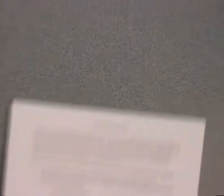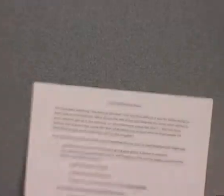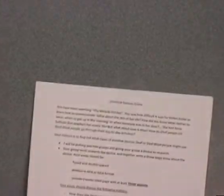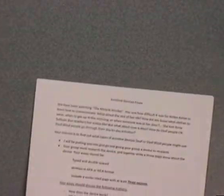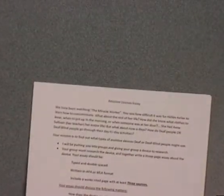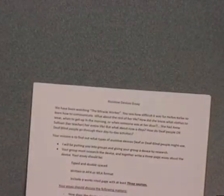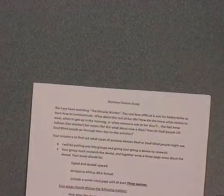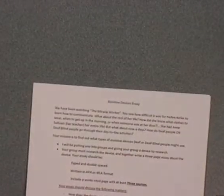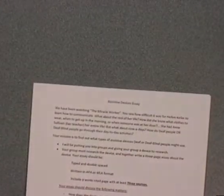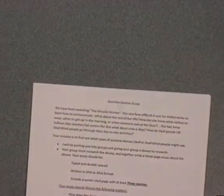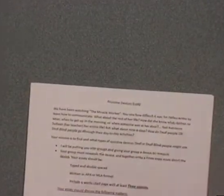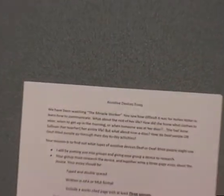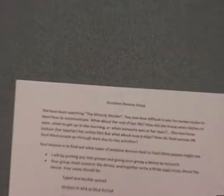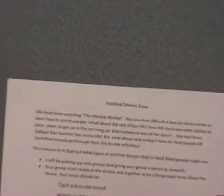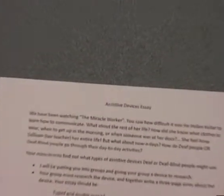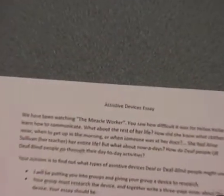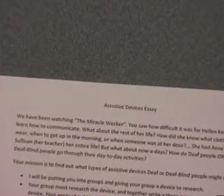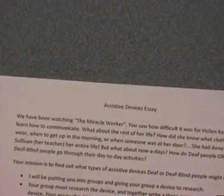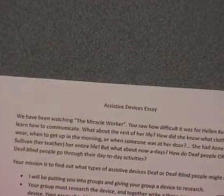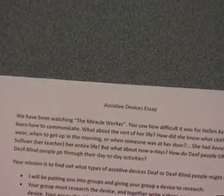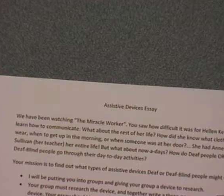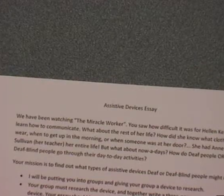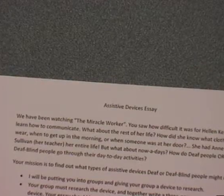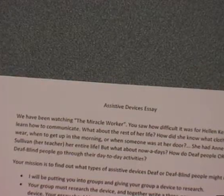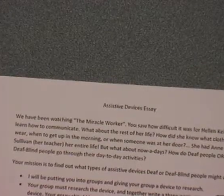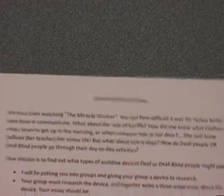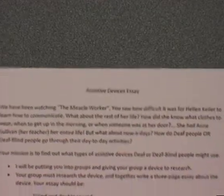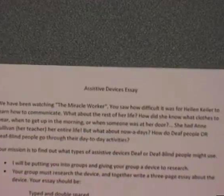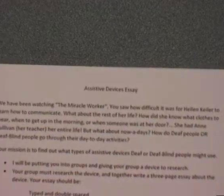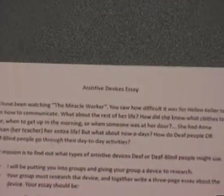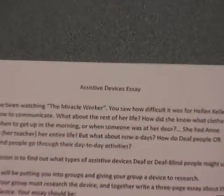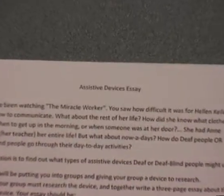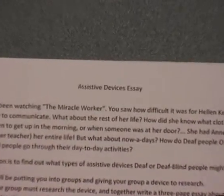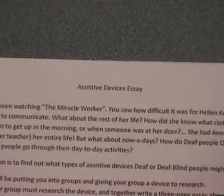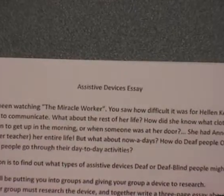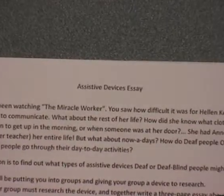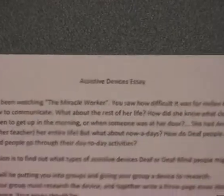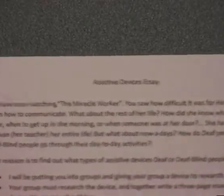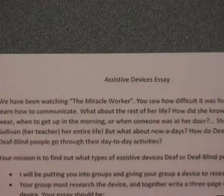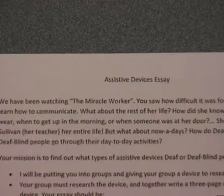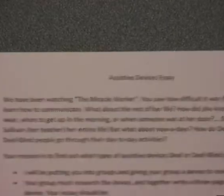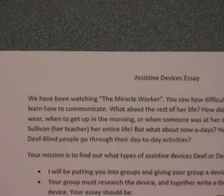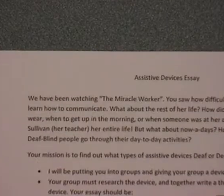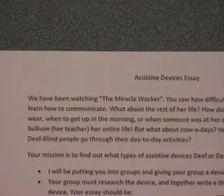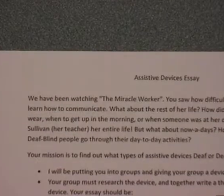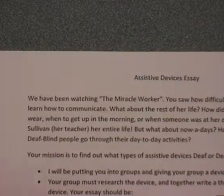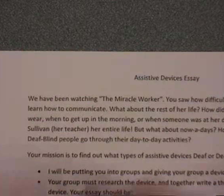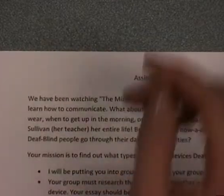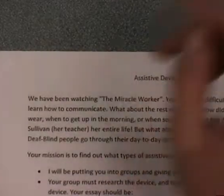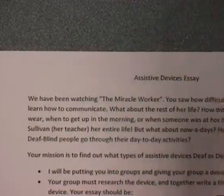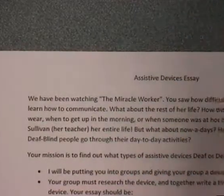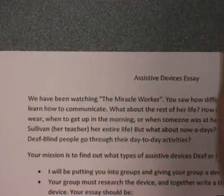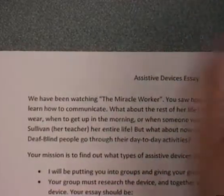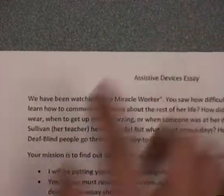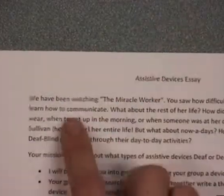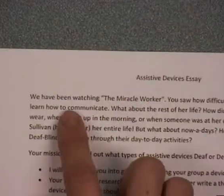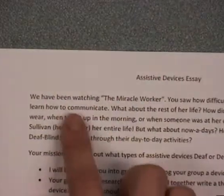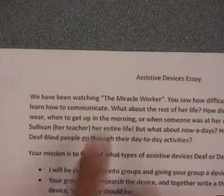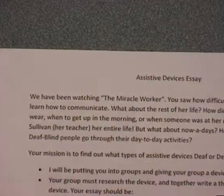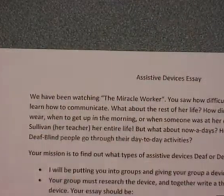sent it to your office. I sent it to your classroom and your office. I didn't know which one would get it, but sit tight. I'll let you go get it in a second. All right. So we have been watching